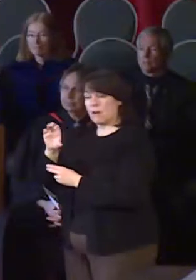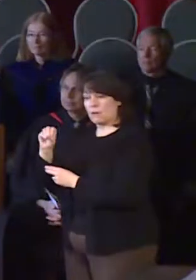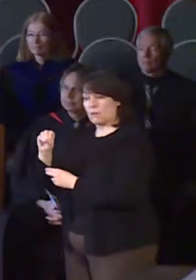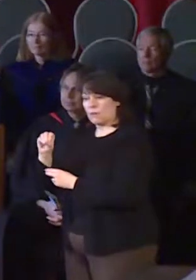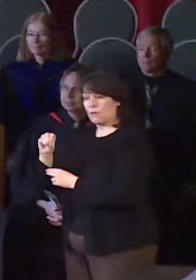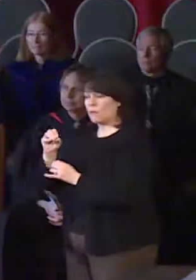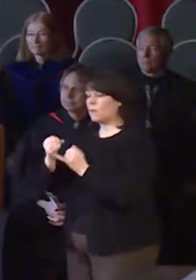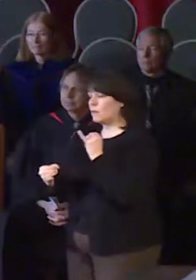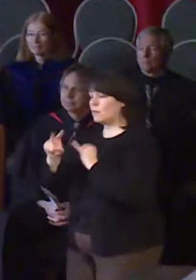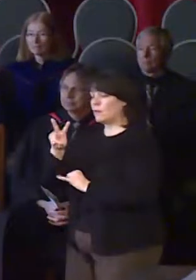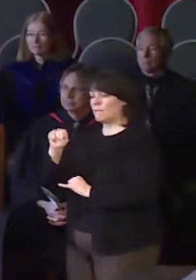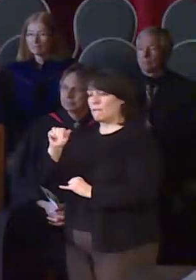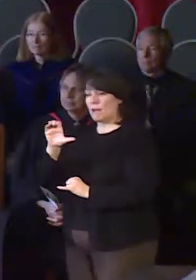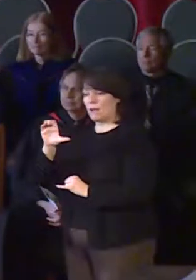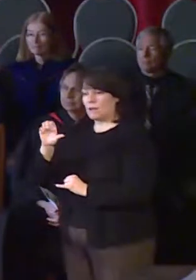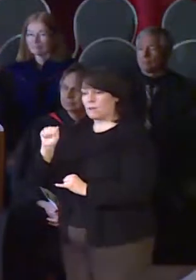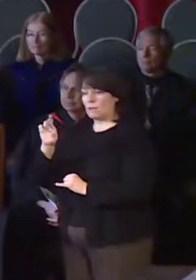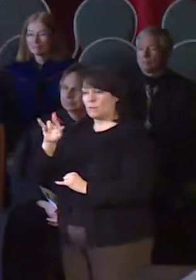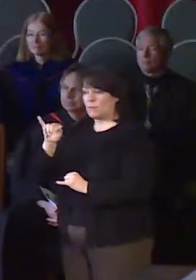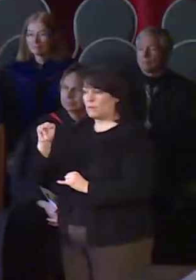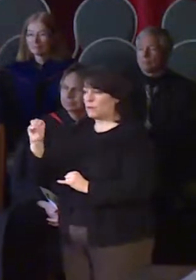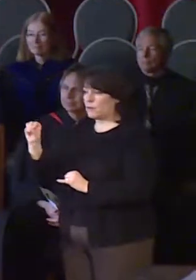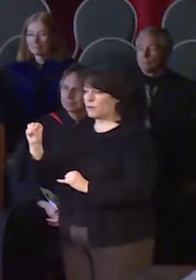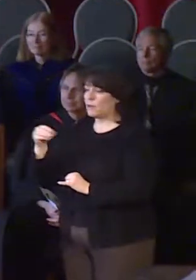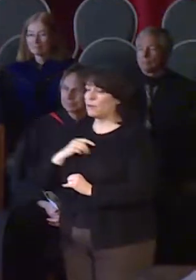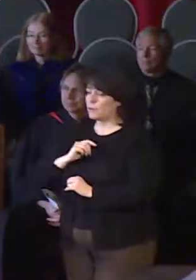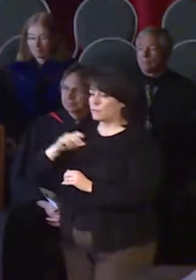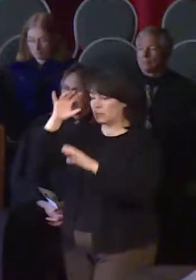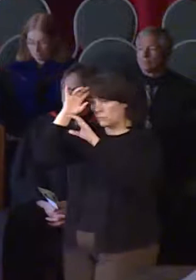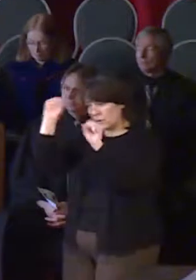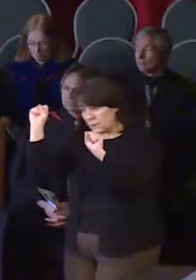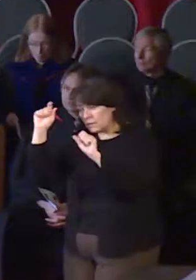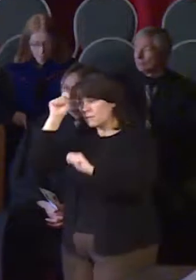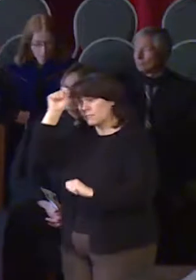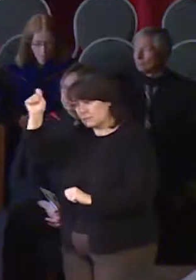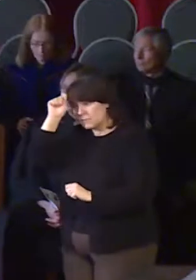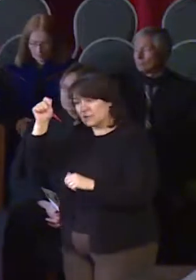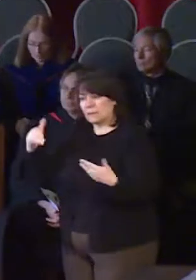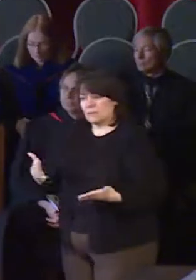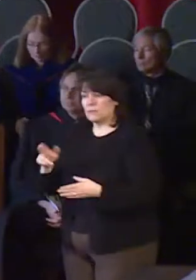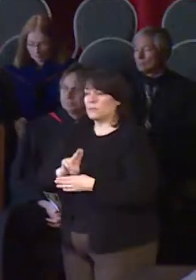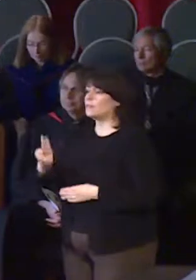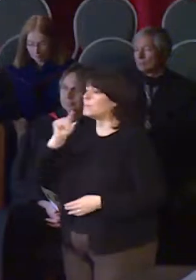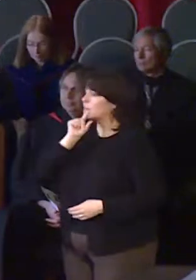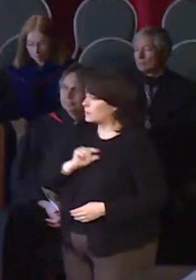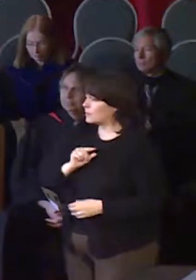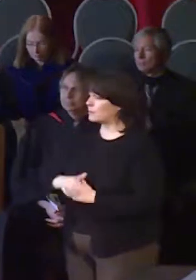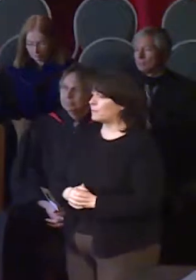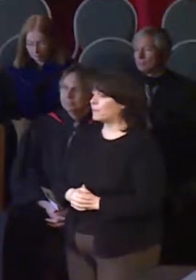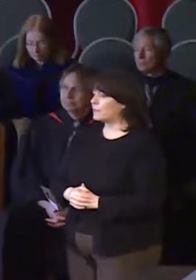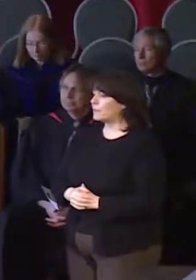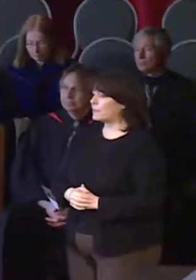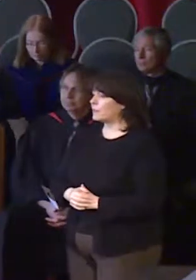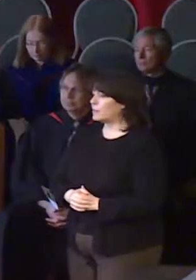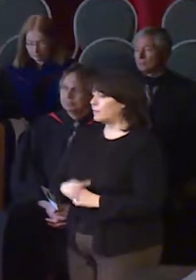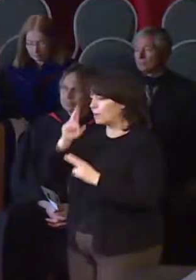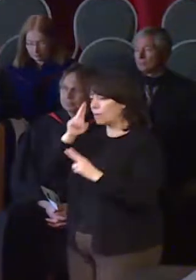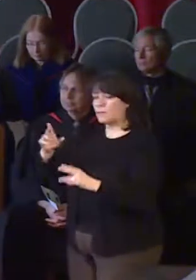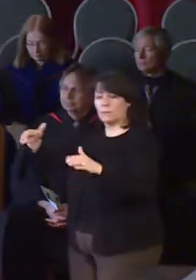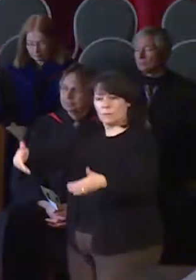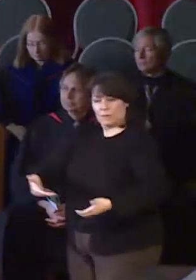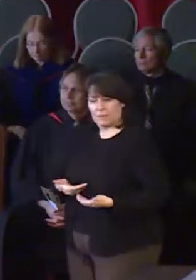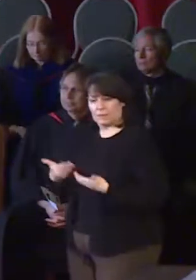Vaccarino, and I have the honor of serving as the president and vice chancellor of this great university. And I'm privileged to welcome you all